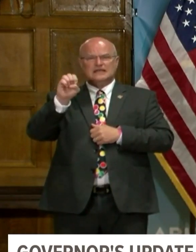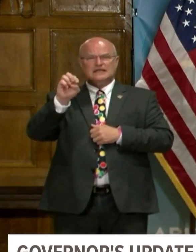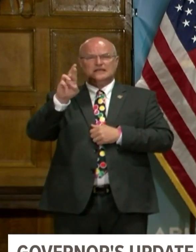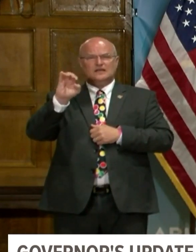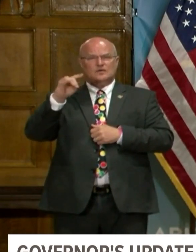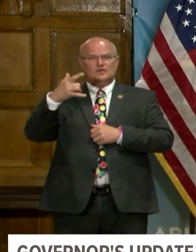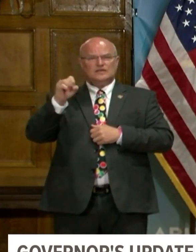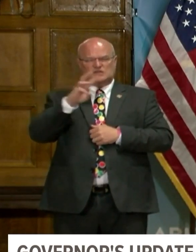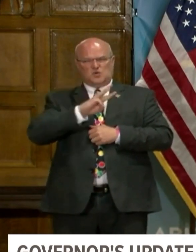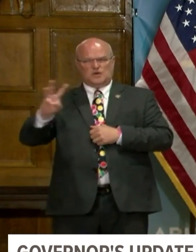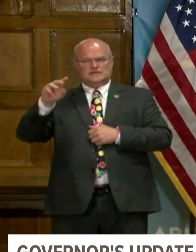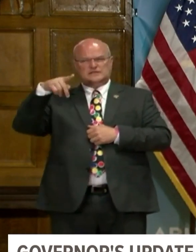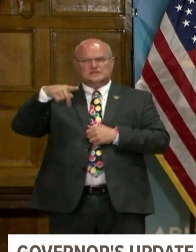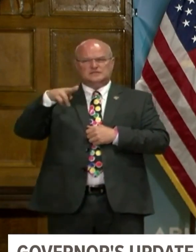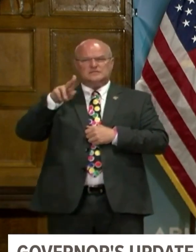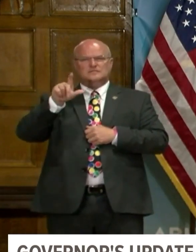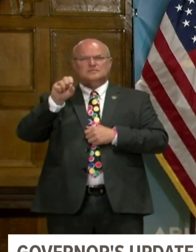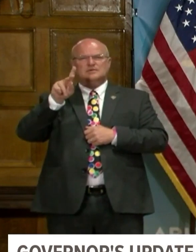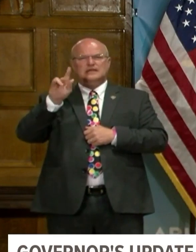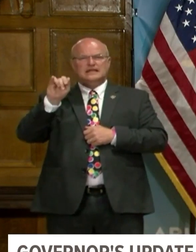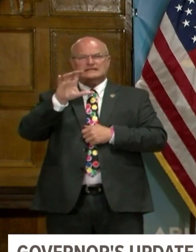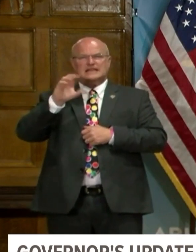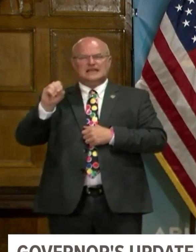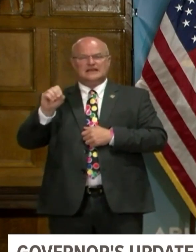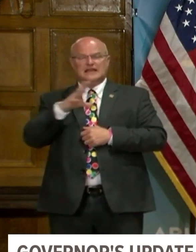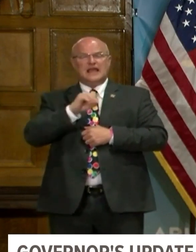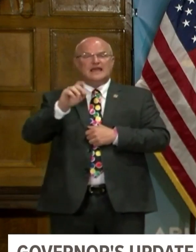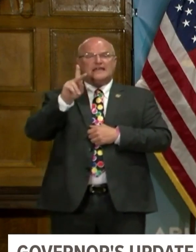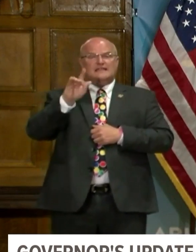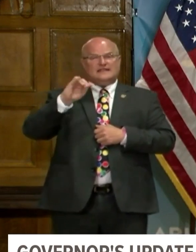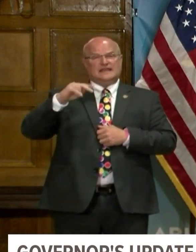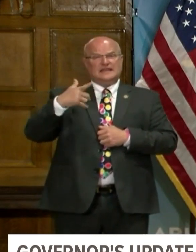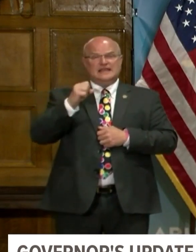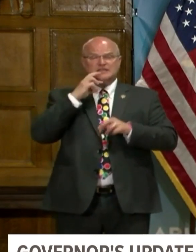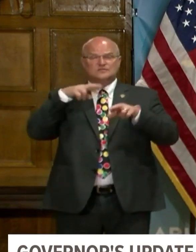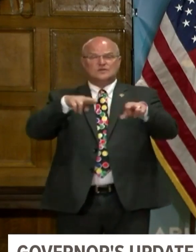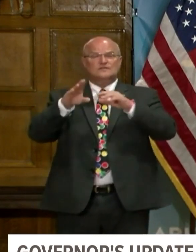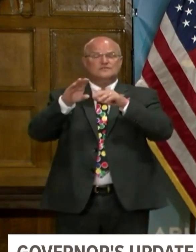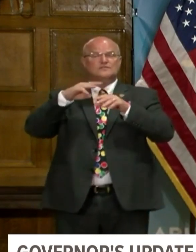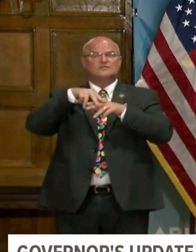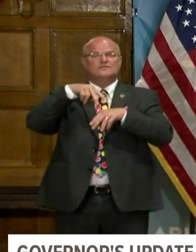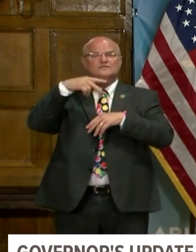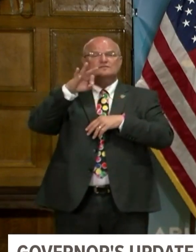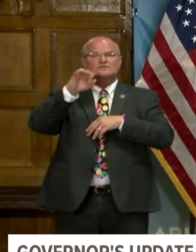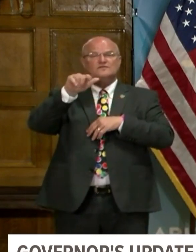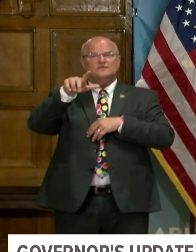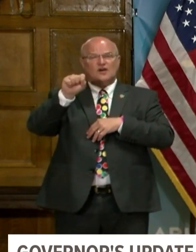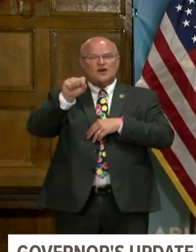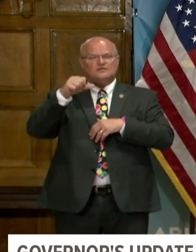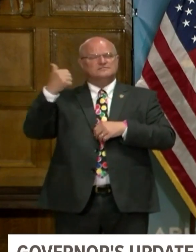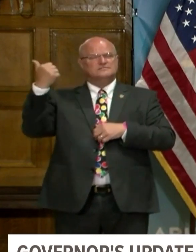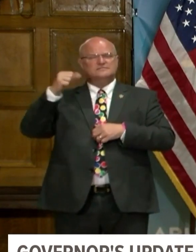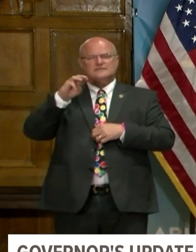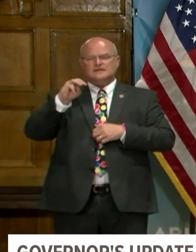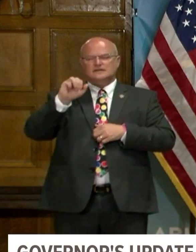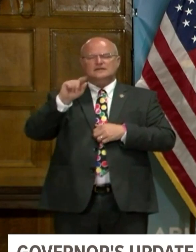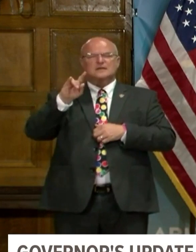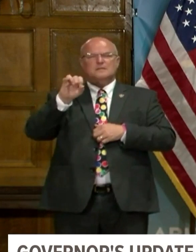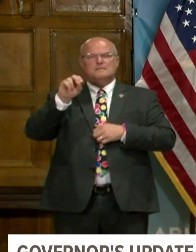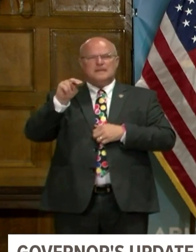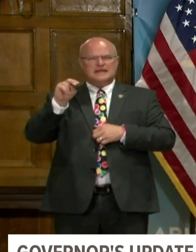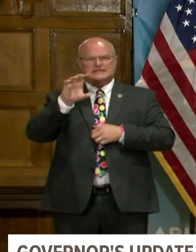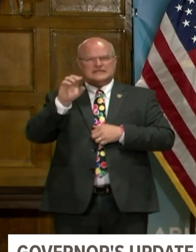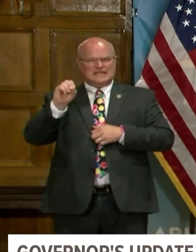western Pulaski County, the Kings River Falls, which is up in Madison County. So these are popular locations, but frequently aren't